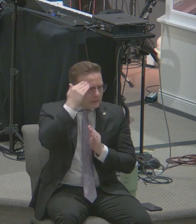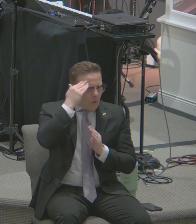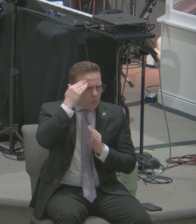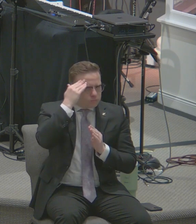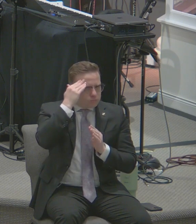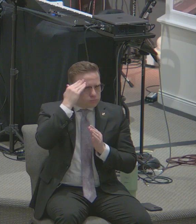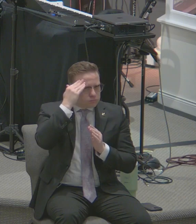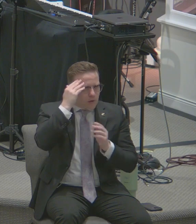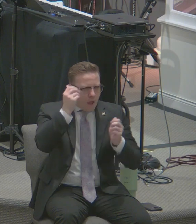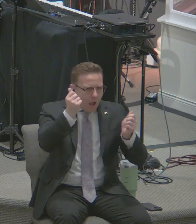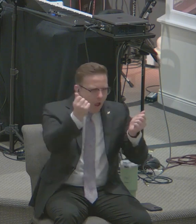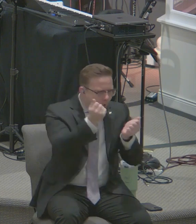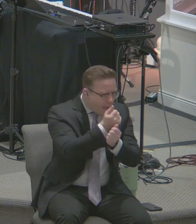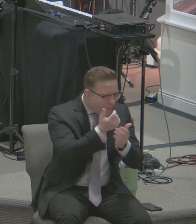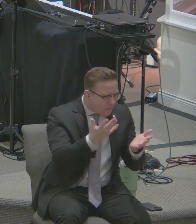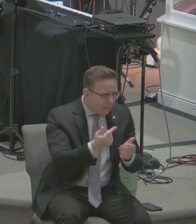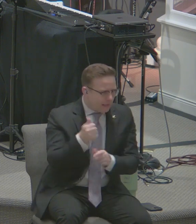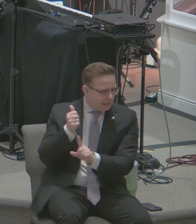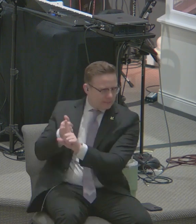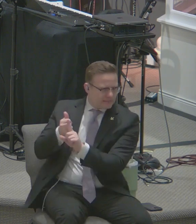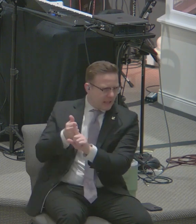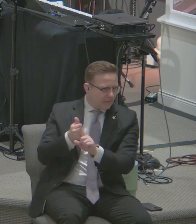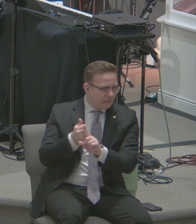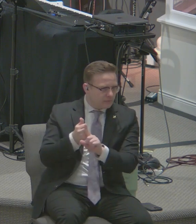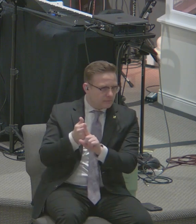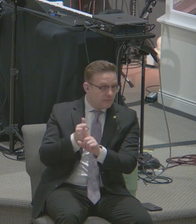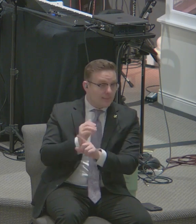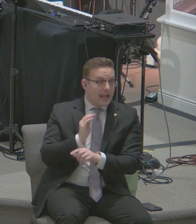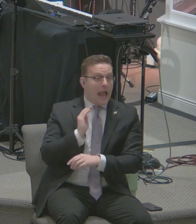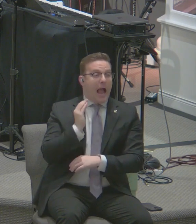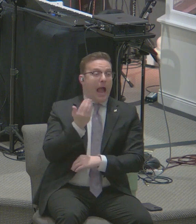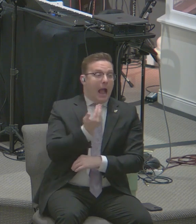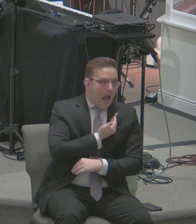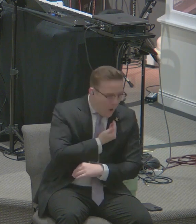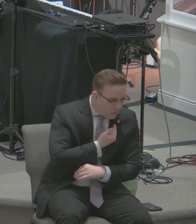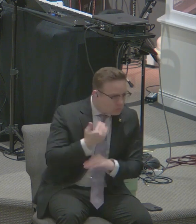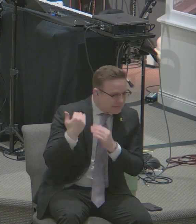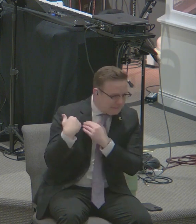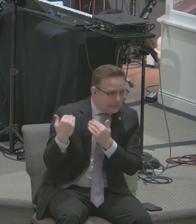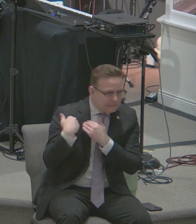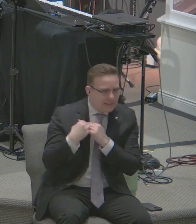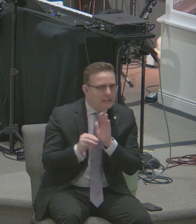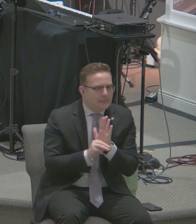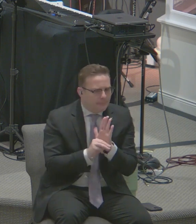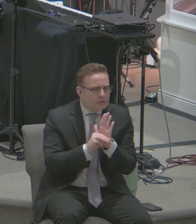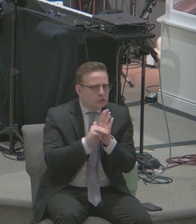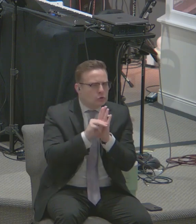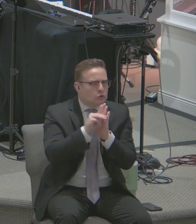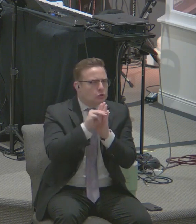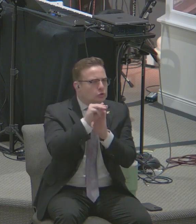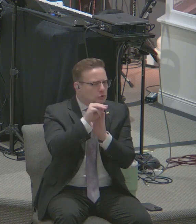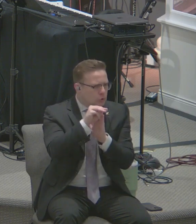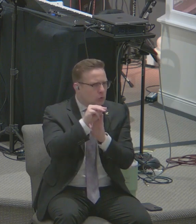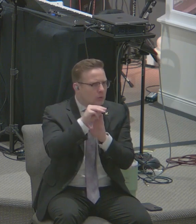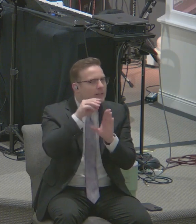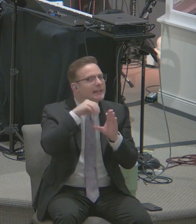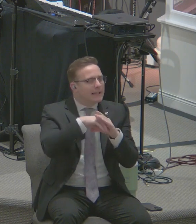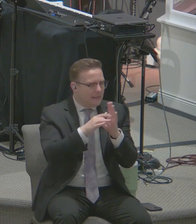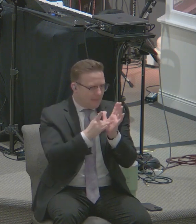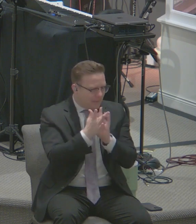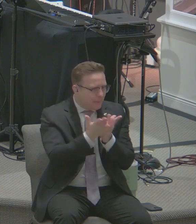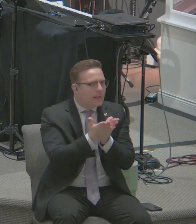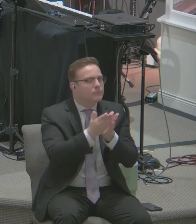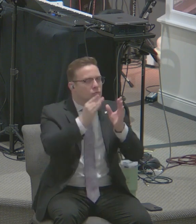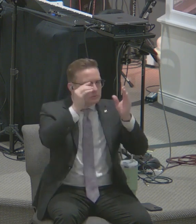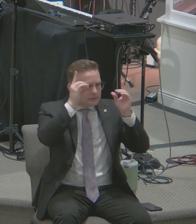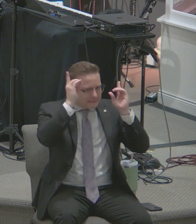It's all of our job to grow in that, to be able to discern